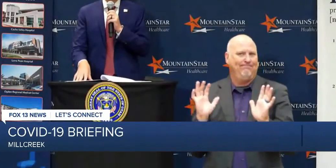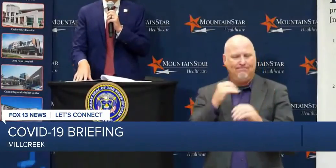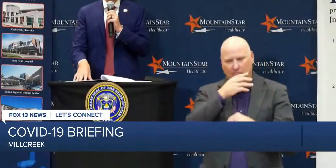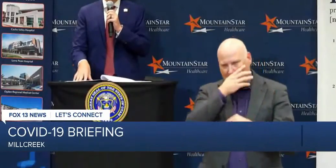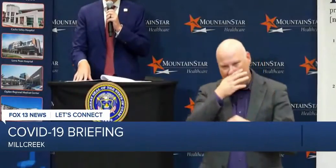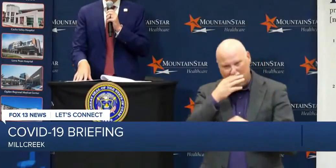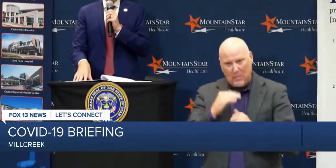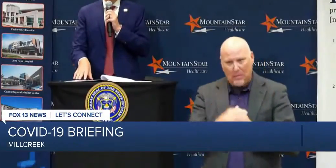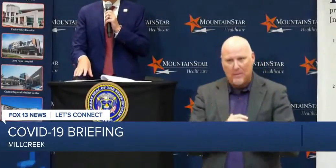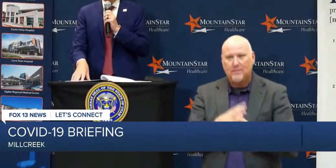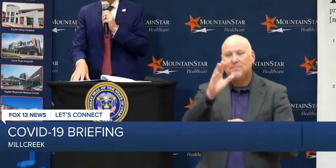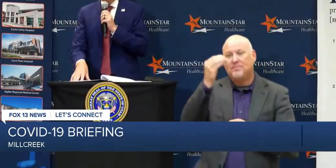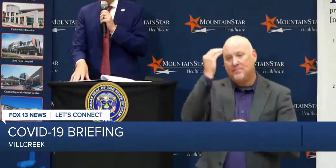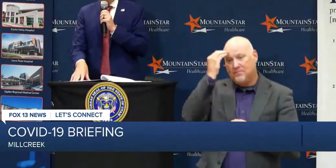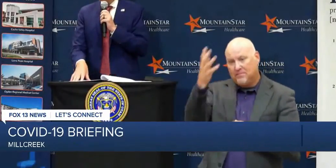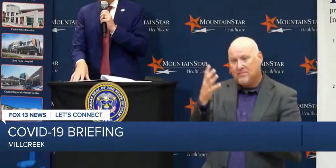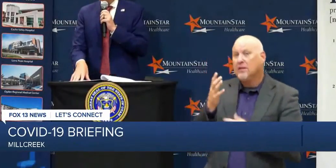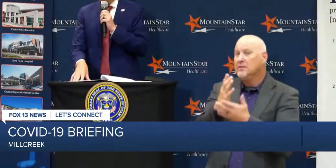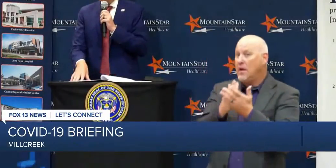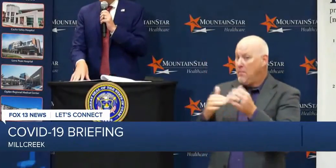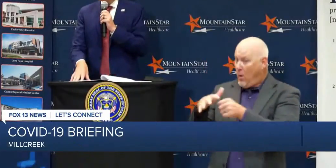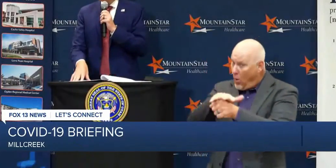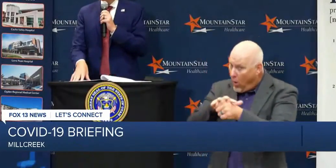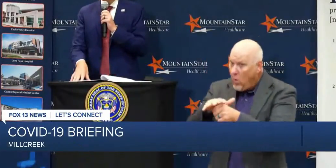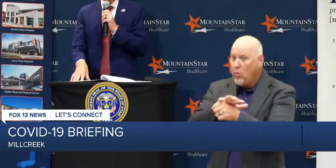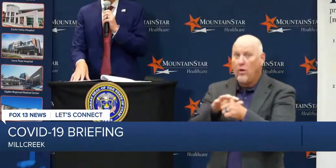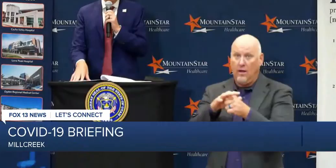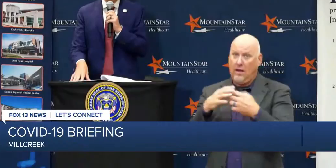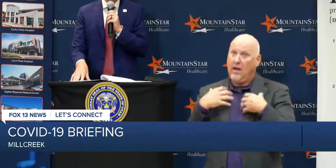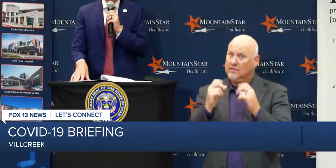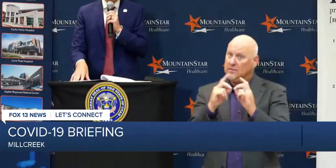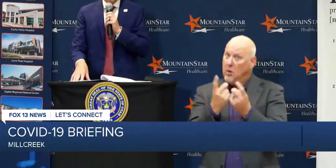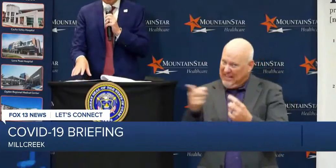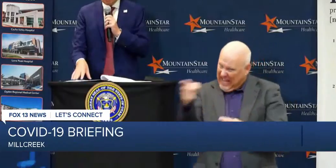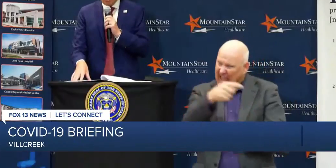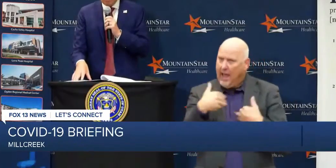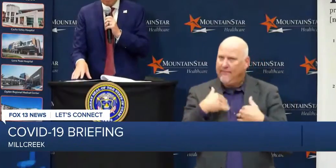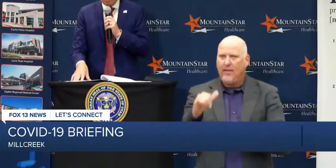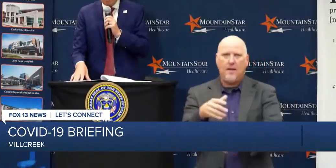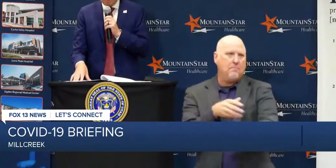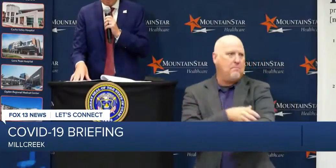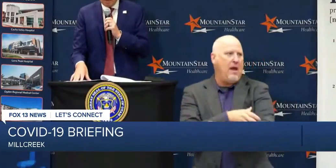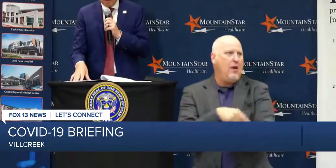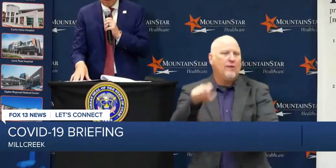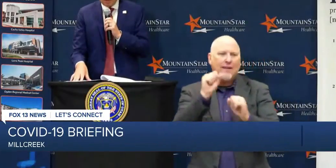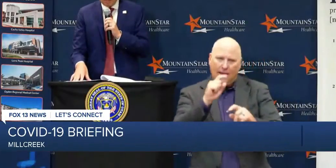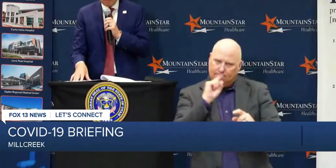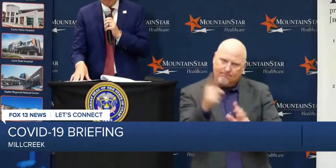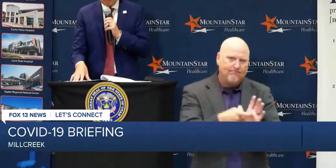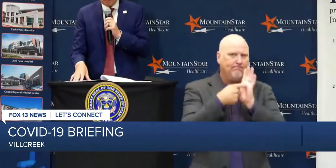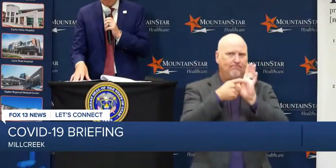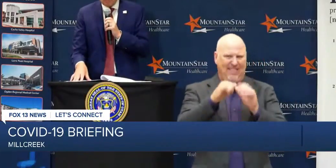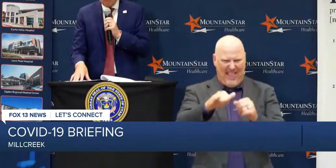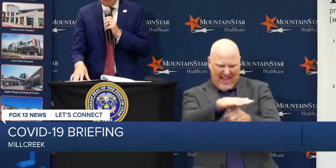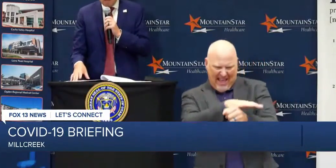health departments in conjunction with their county officials at the local level to implement mask